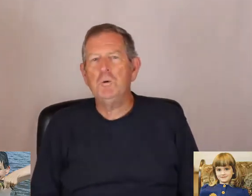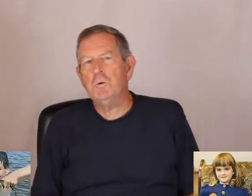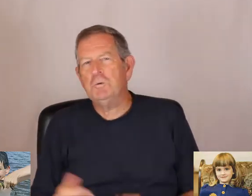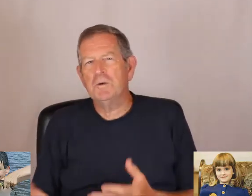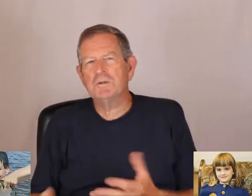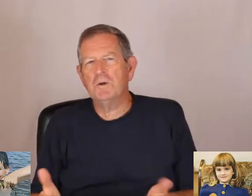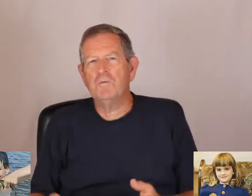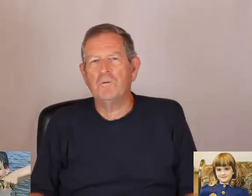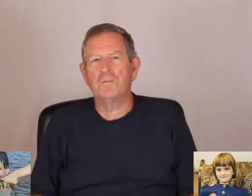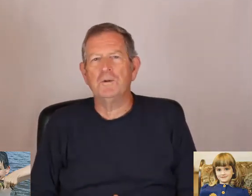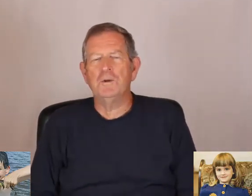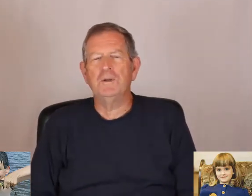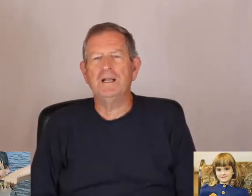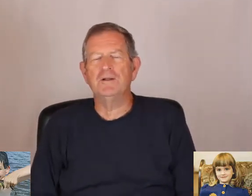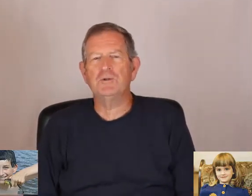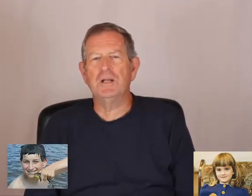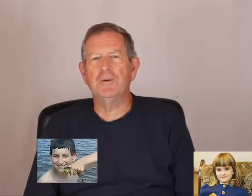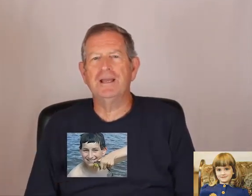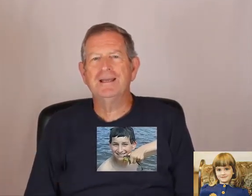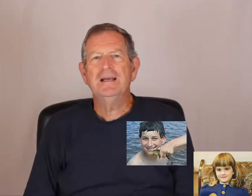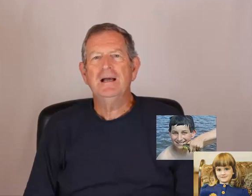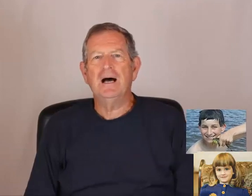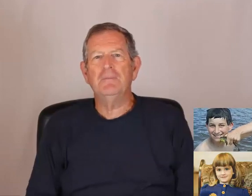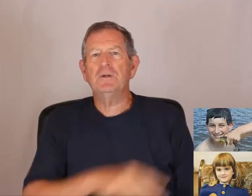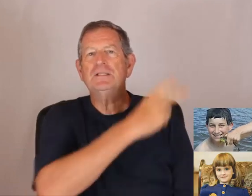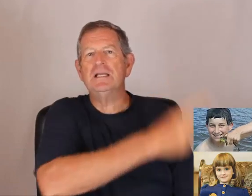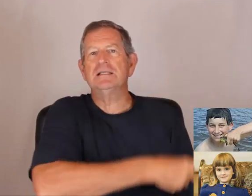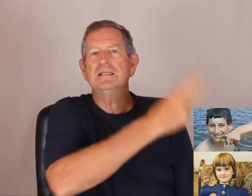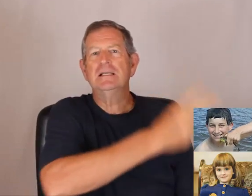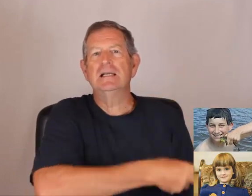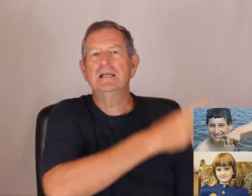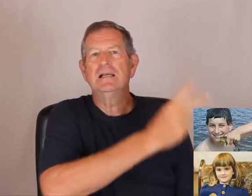You. There is no formal you in English anyway. What's this?